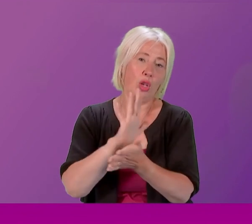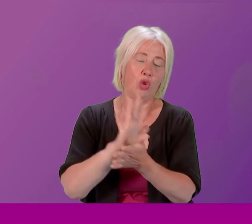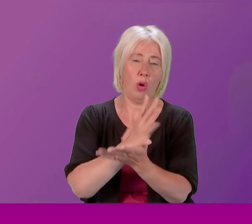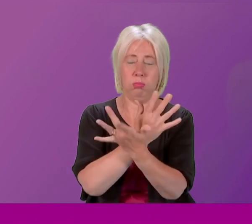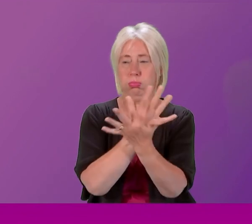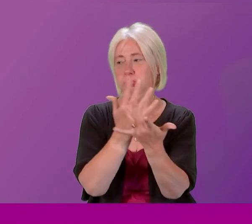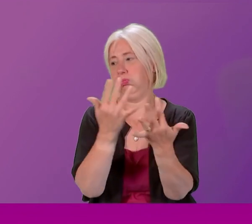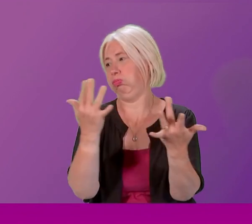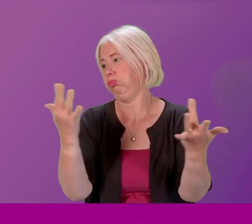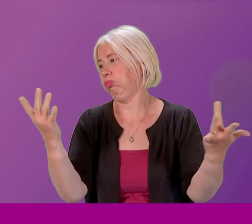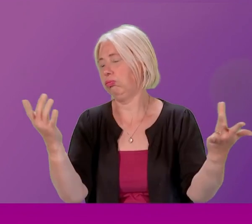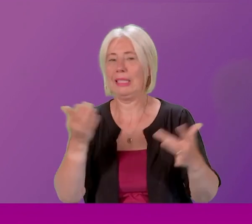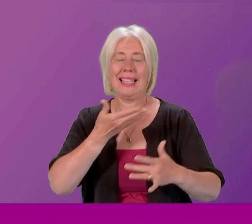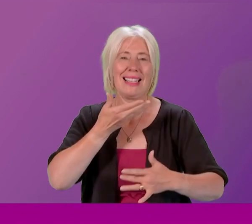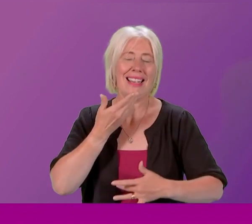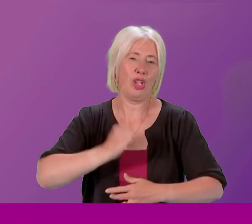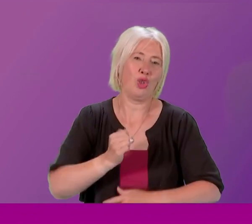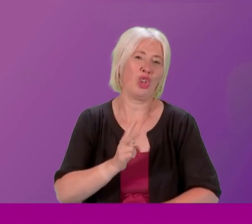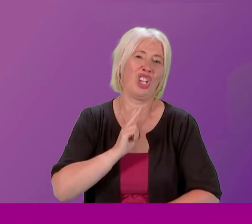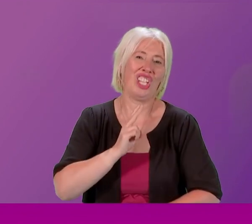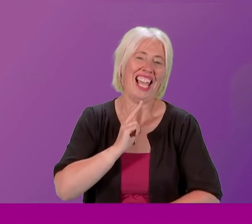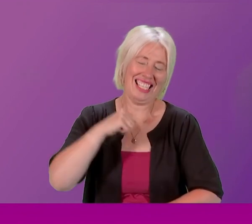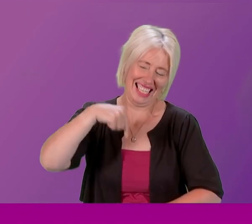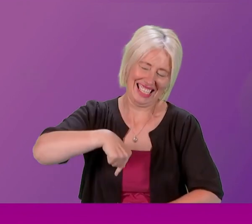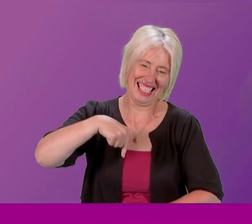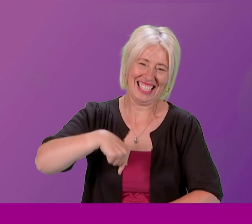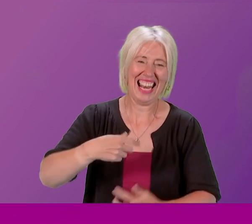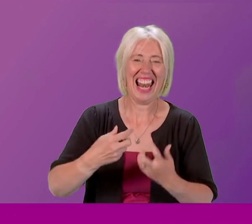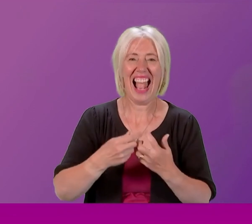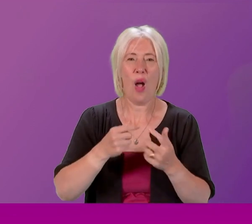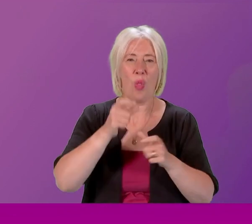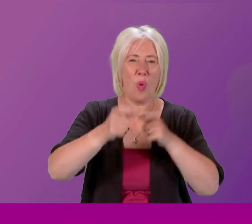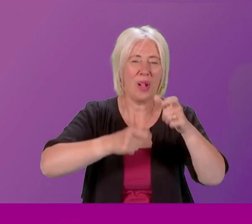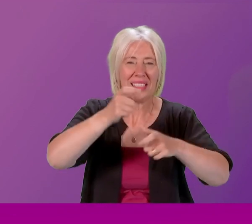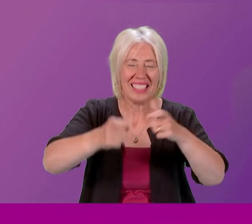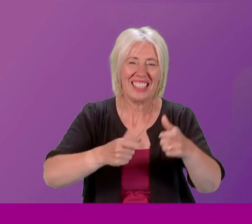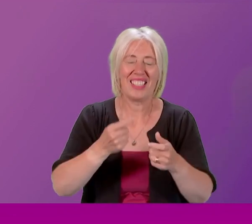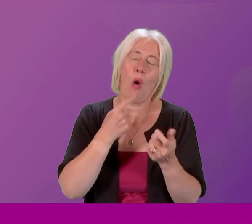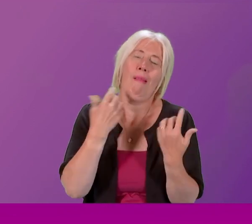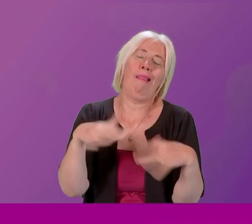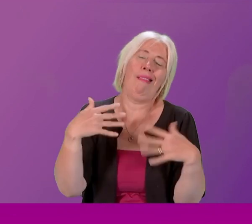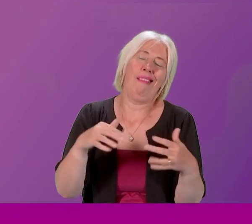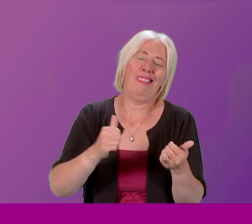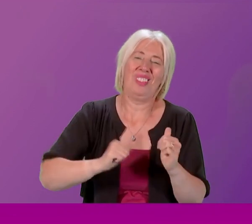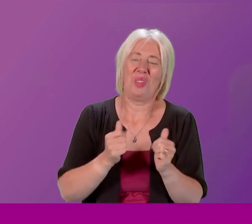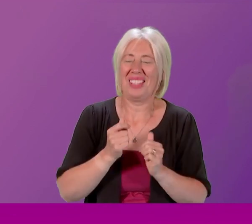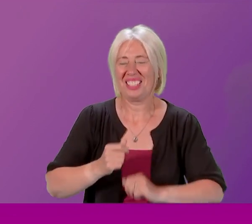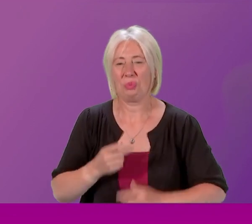of well-spoken Scottish accents here, pronouncing T's and words like water. I think you might be able